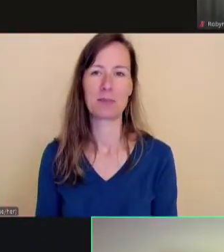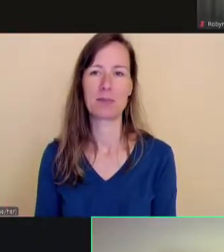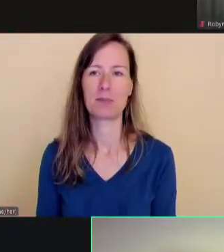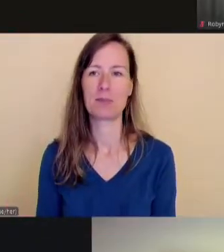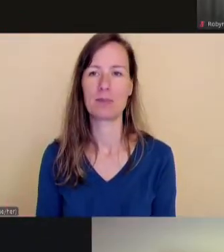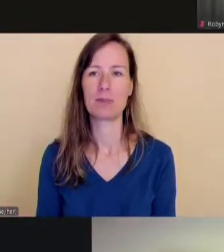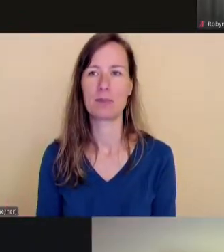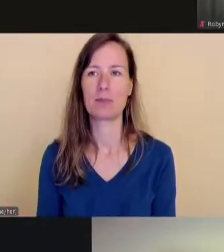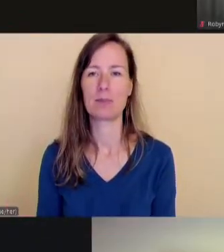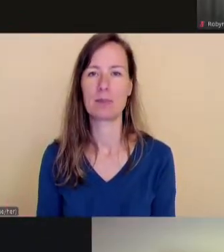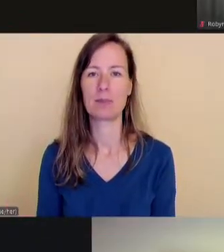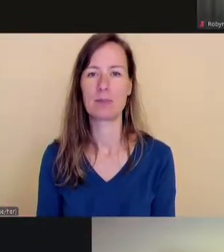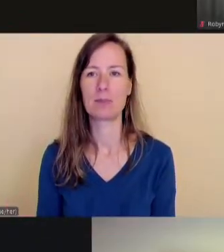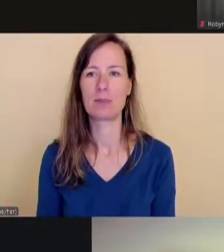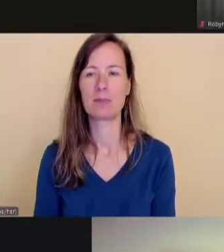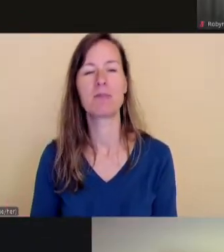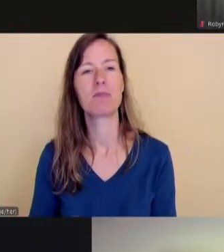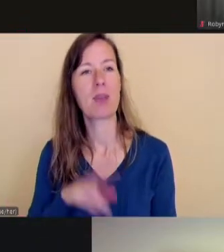I was just going to say,